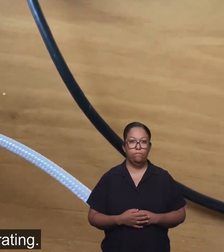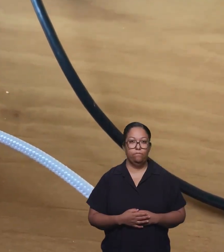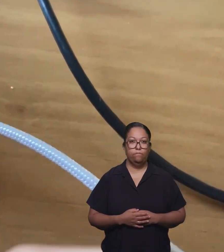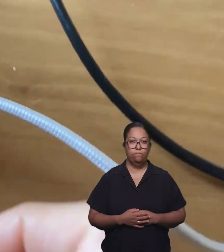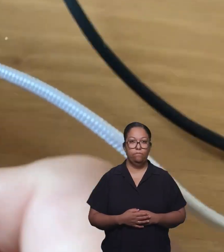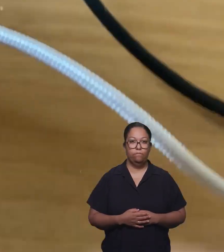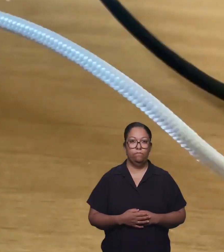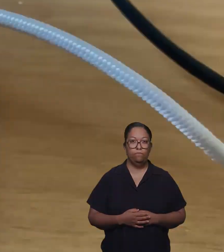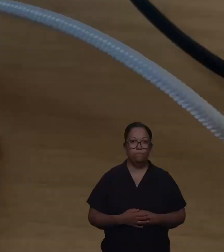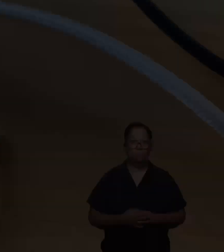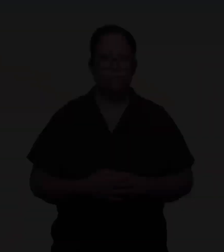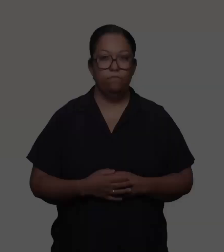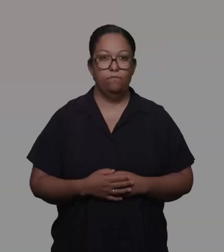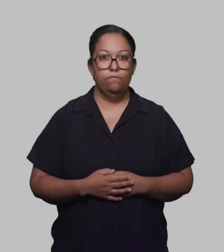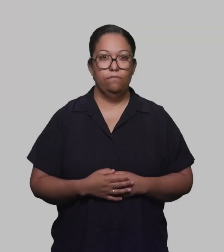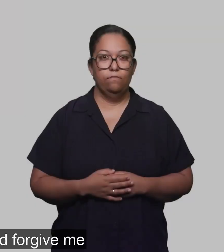vibrating.